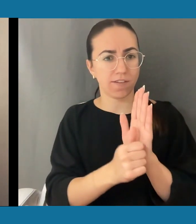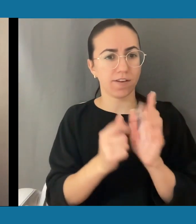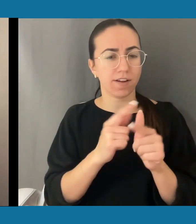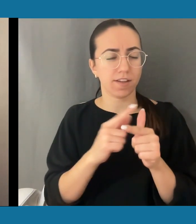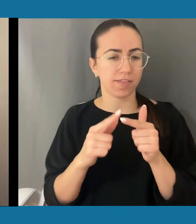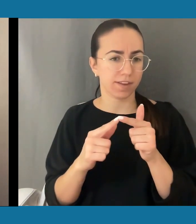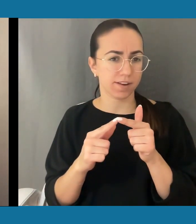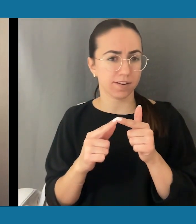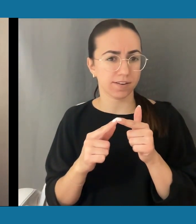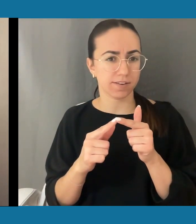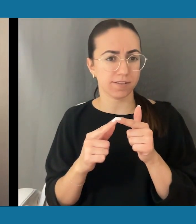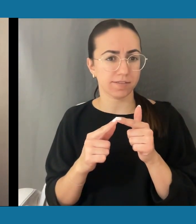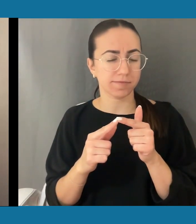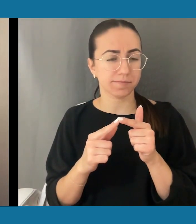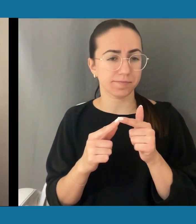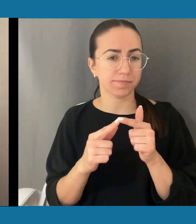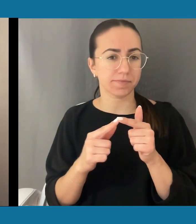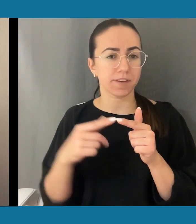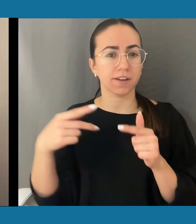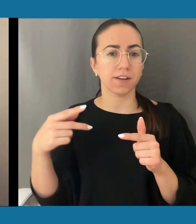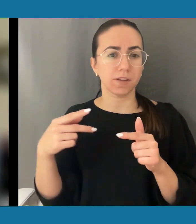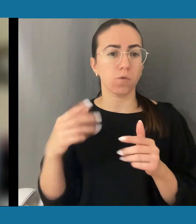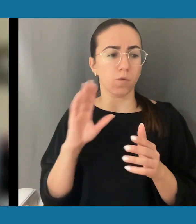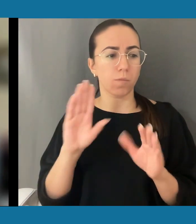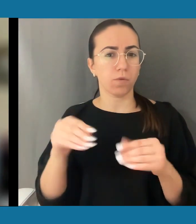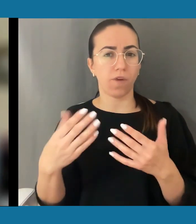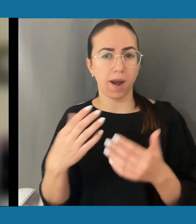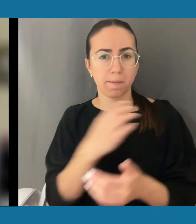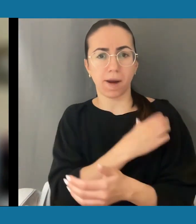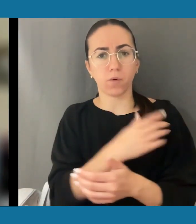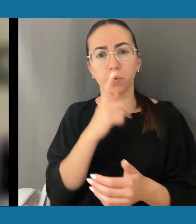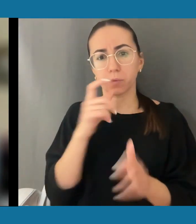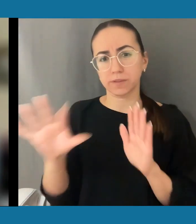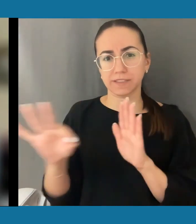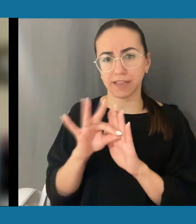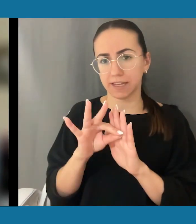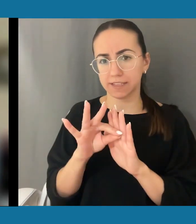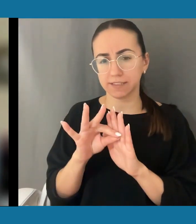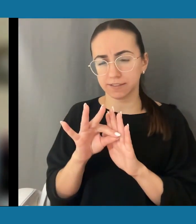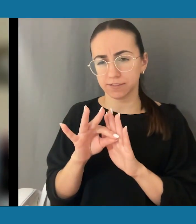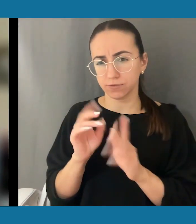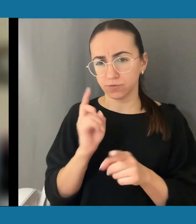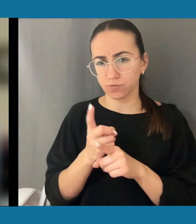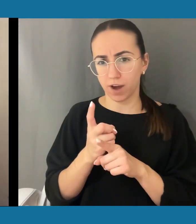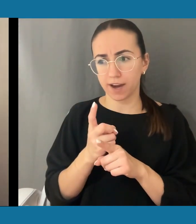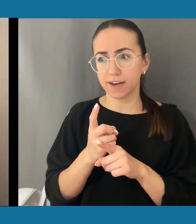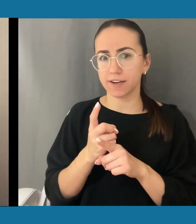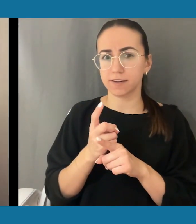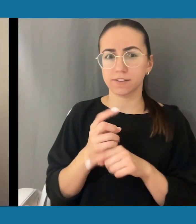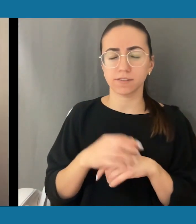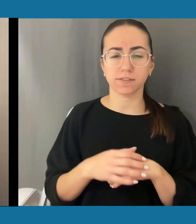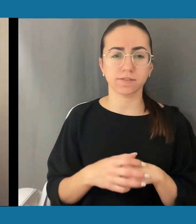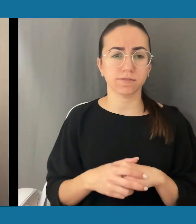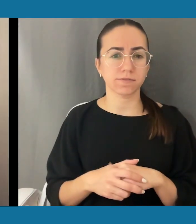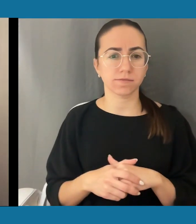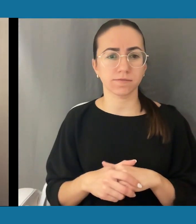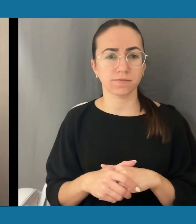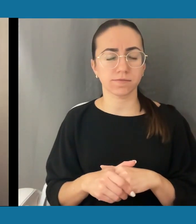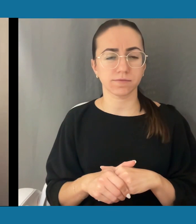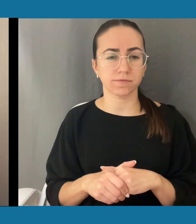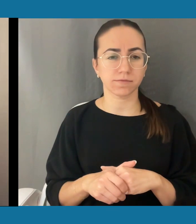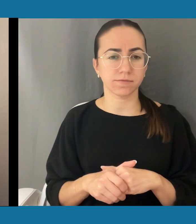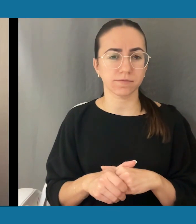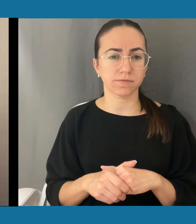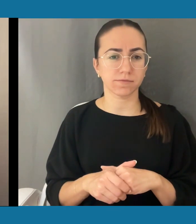can serve in that role to be its legal representative. So, Caitlin